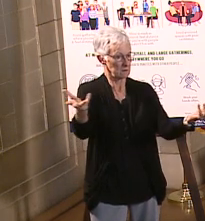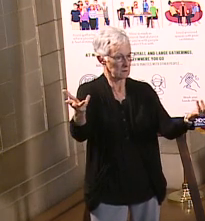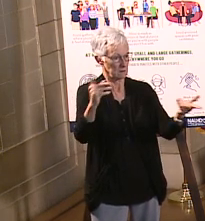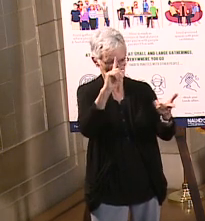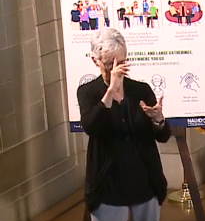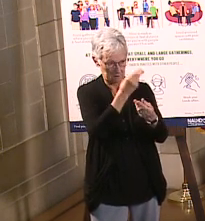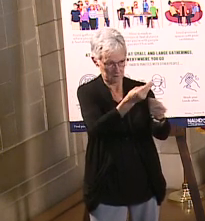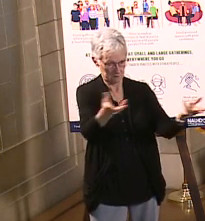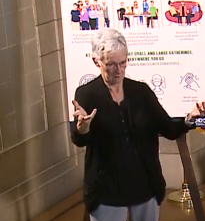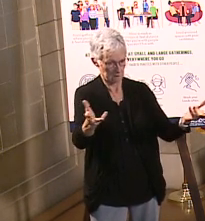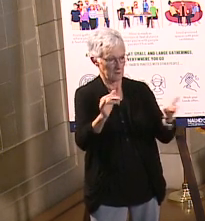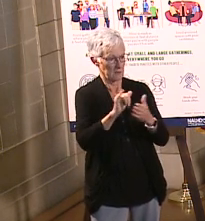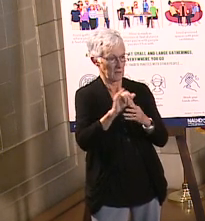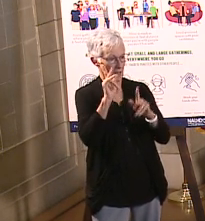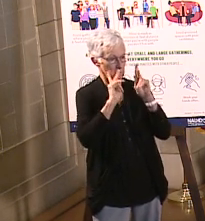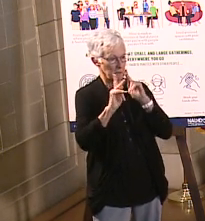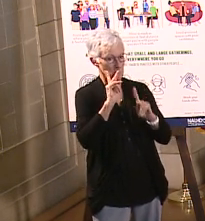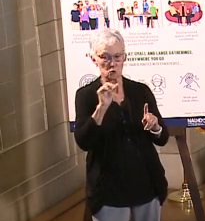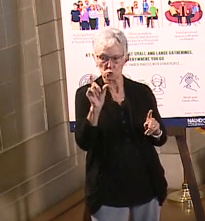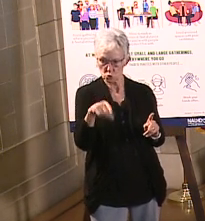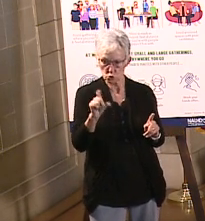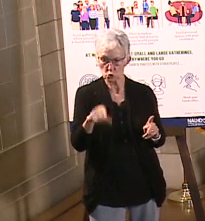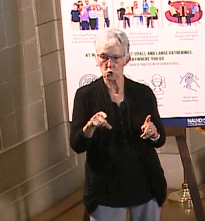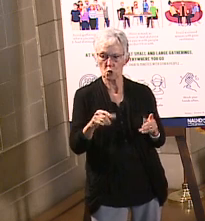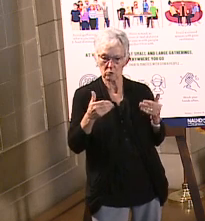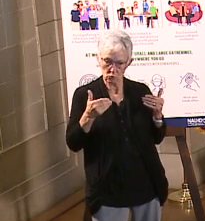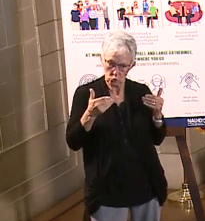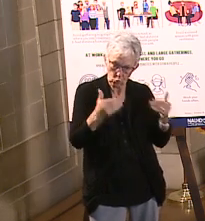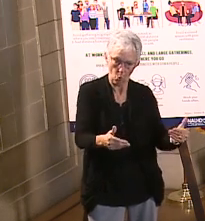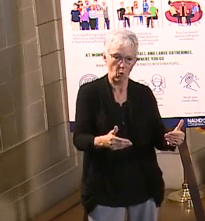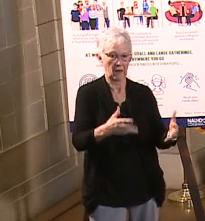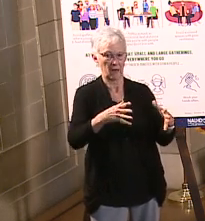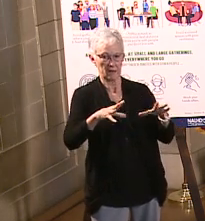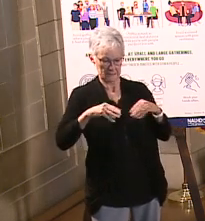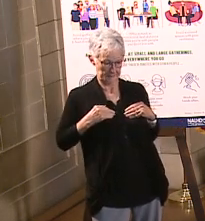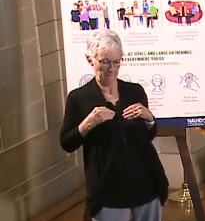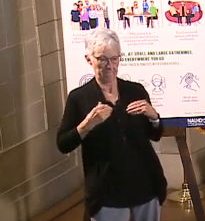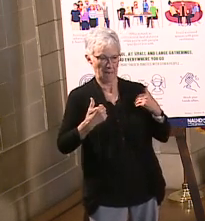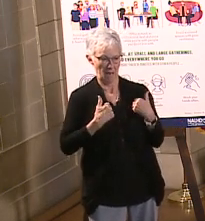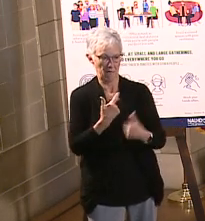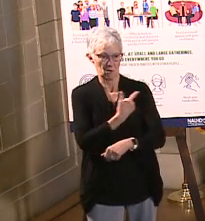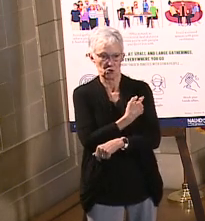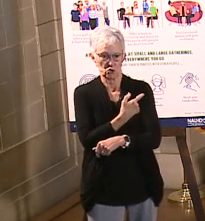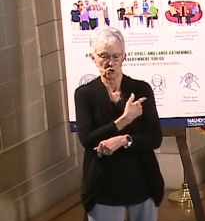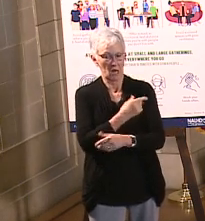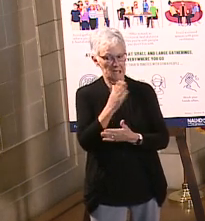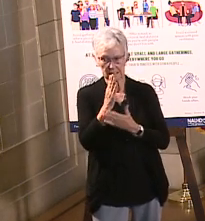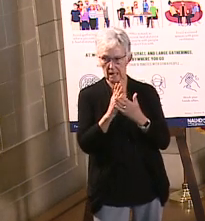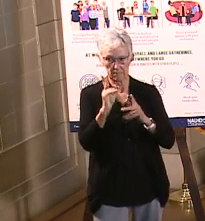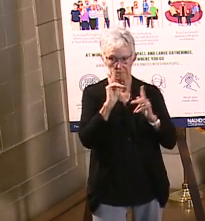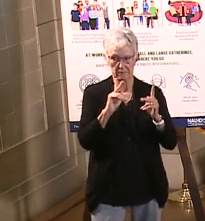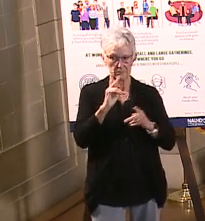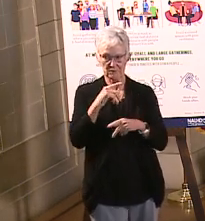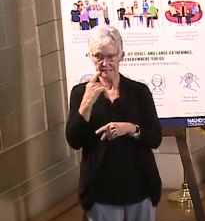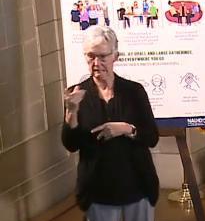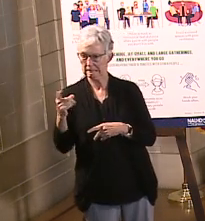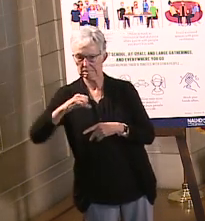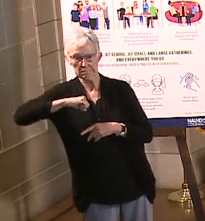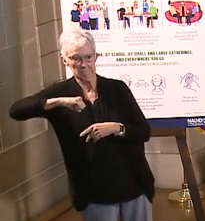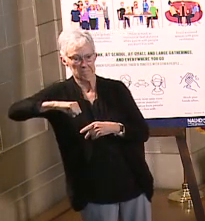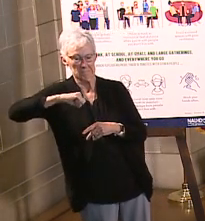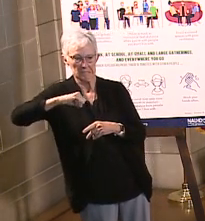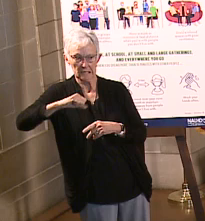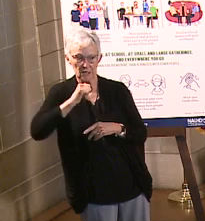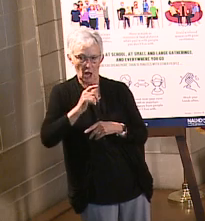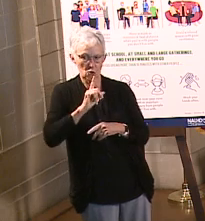providers, there's reluctance. So the question was, is there going to be a communications campaign with